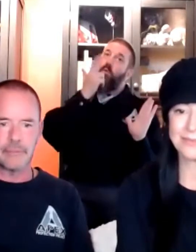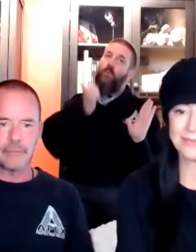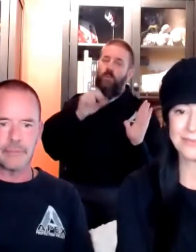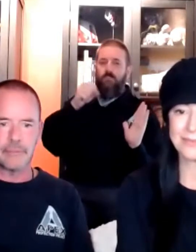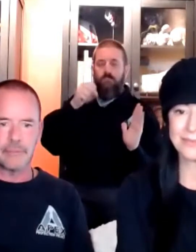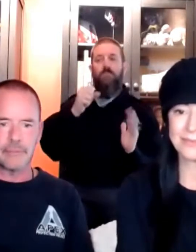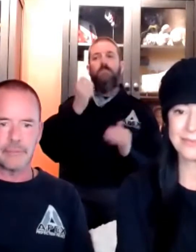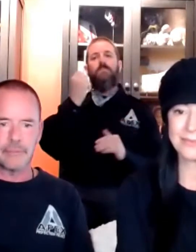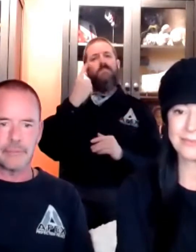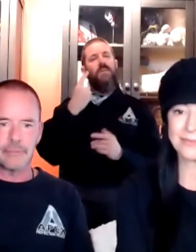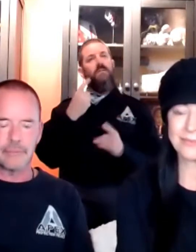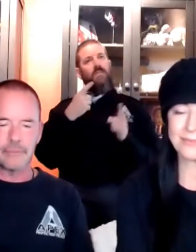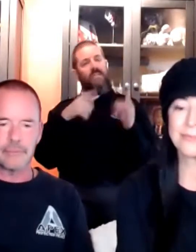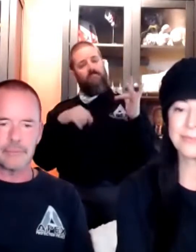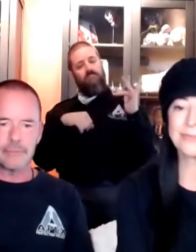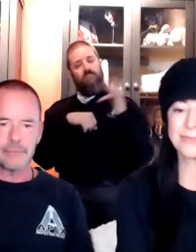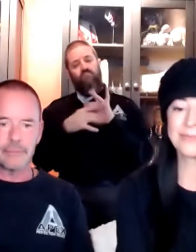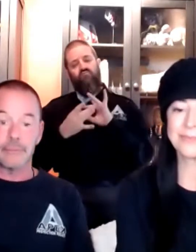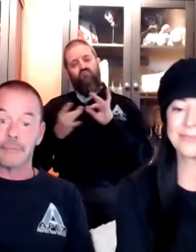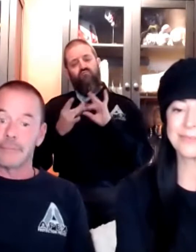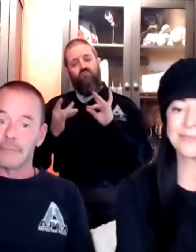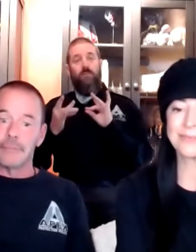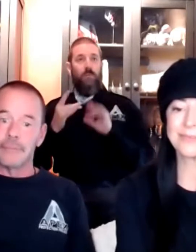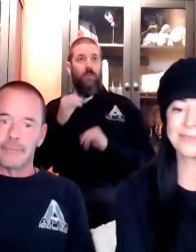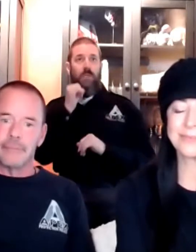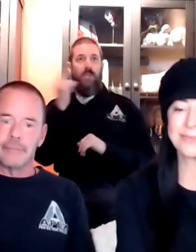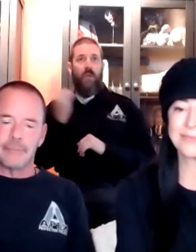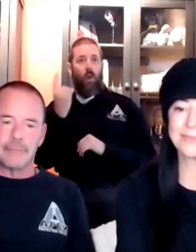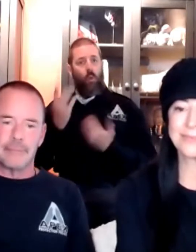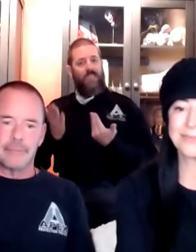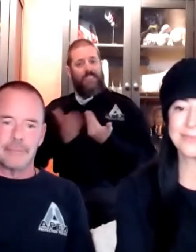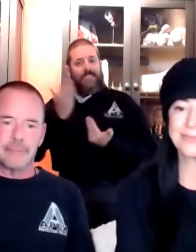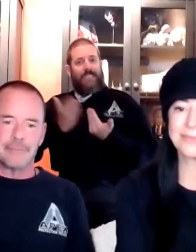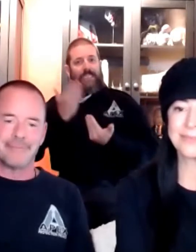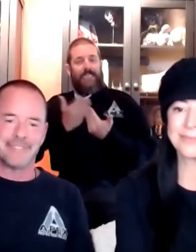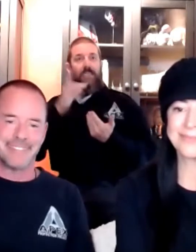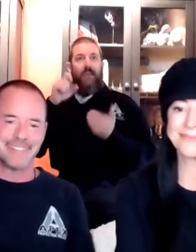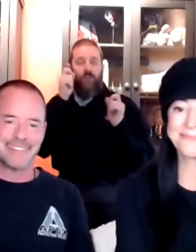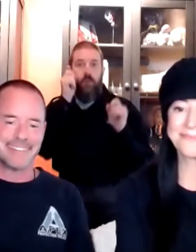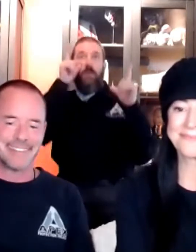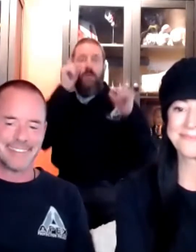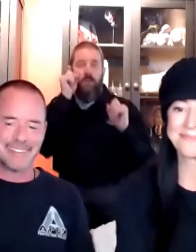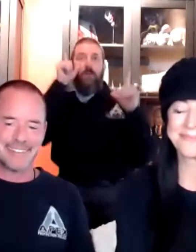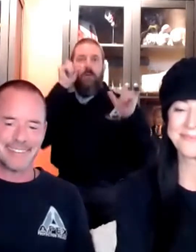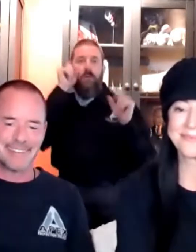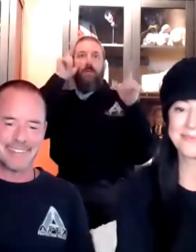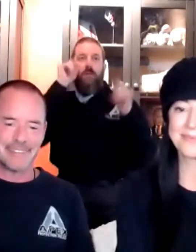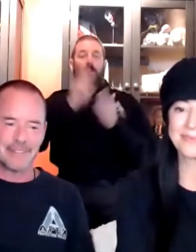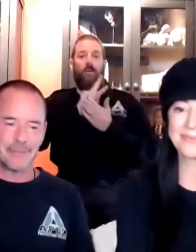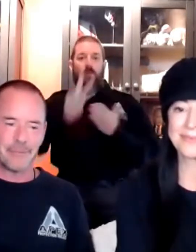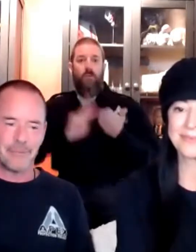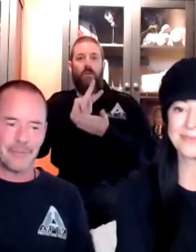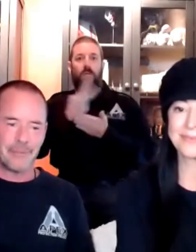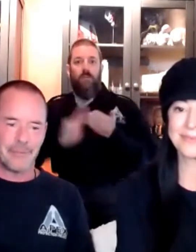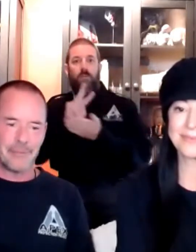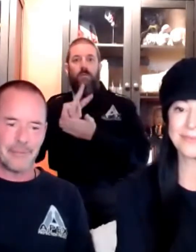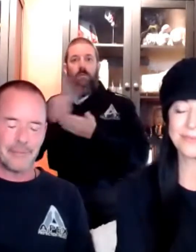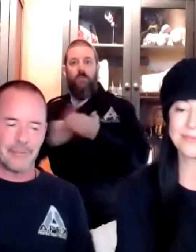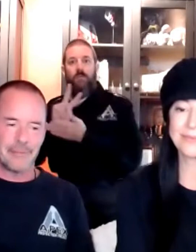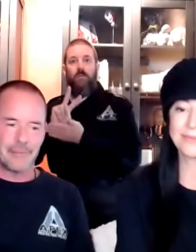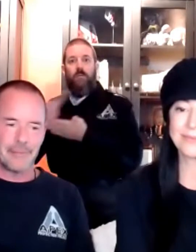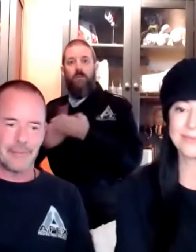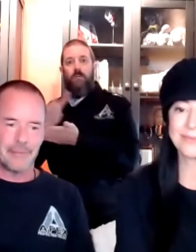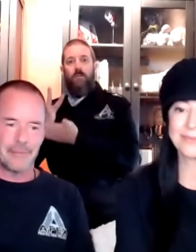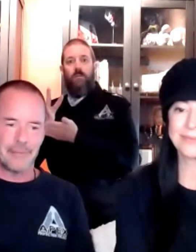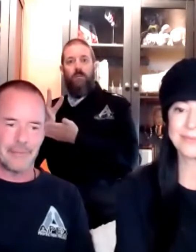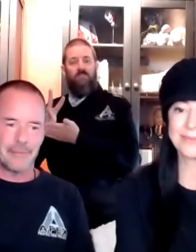easy, right? Getting up every 2 hours, I don't know if you want to elaborate a little bit on what people see as